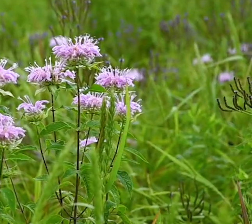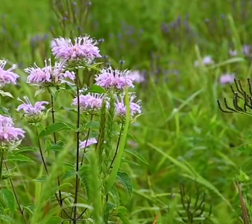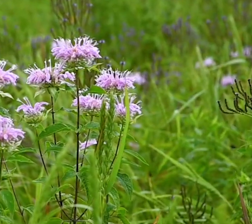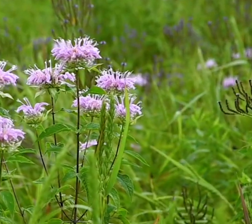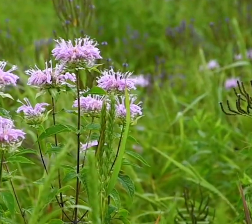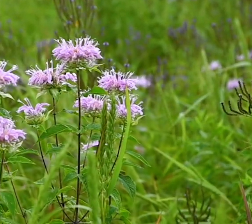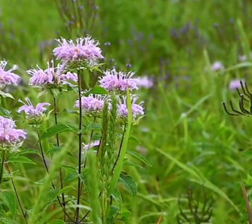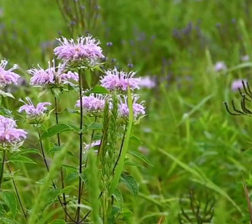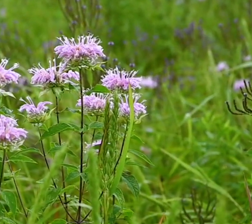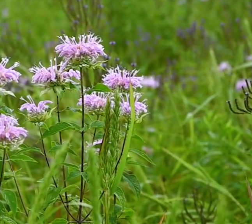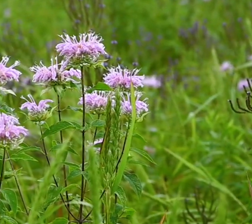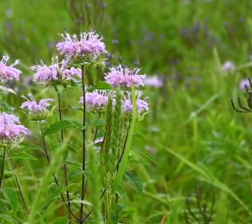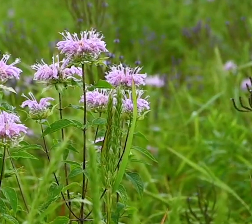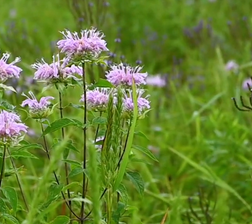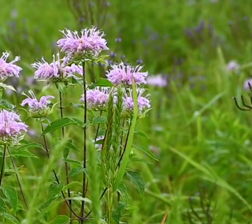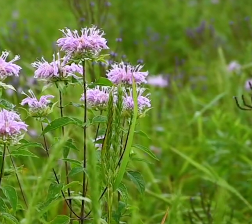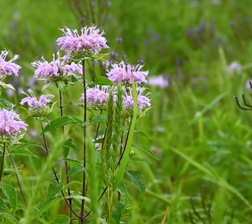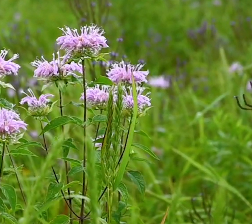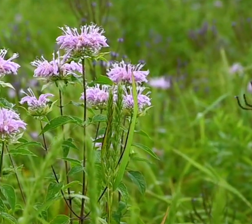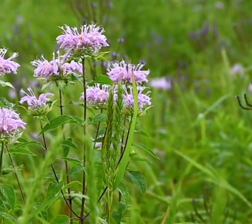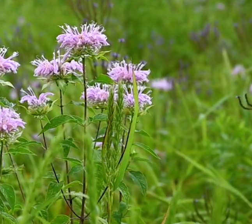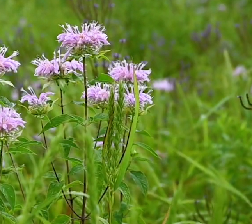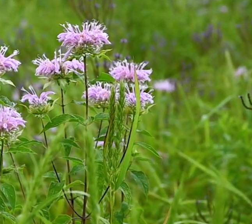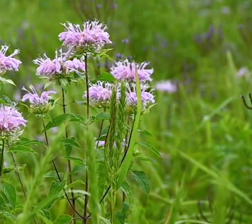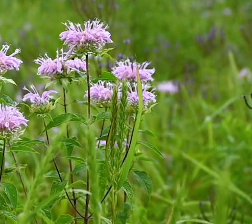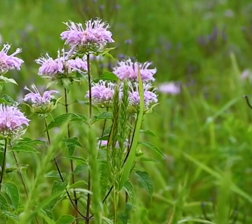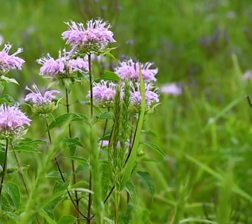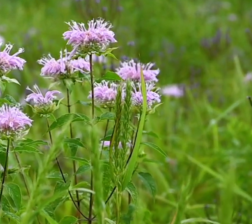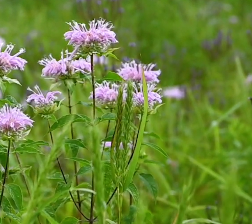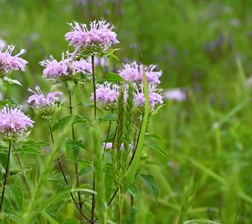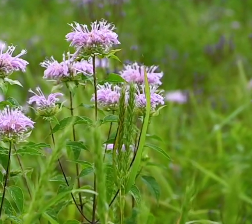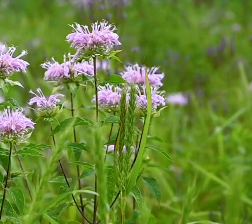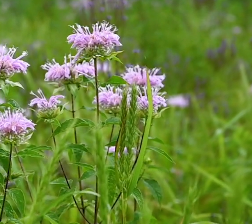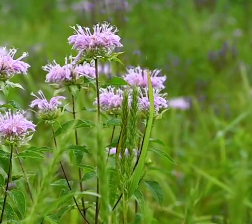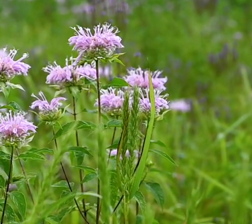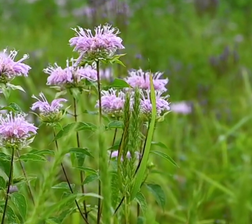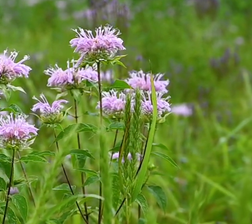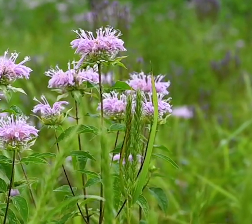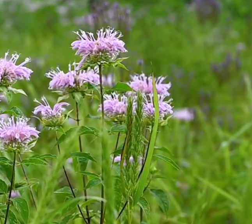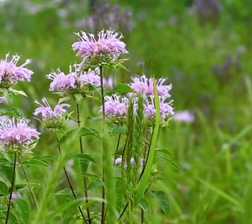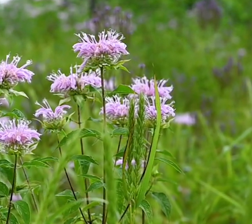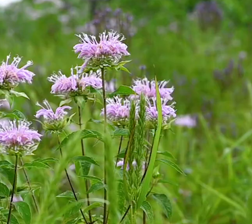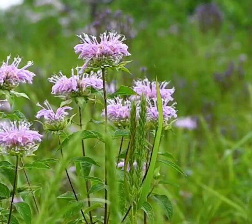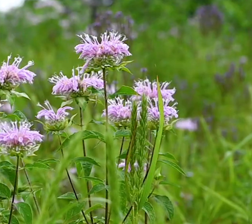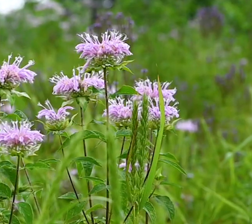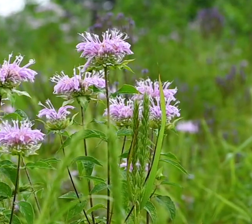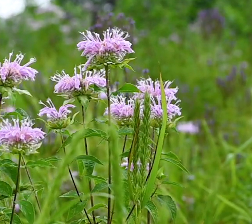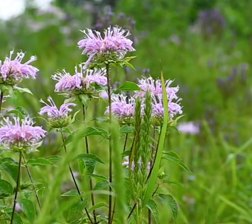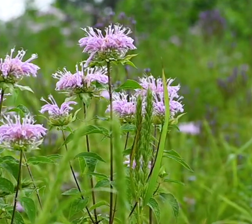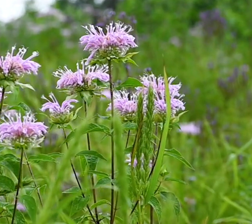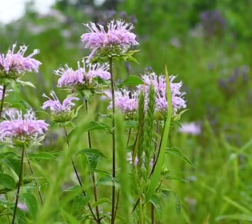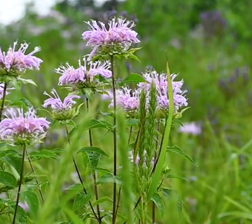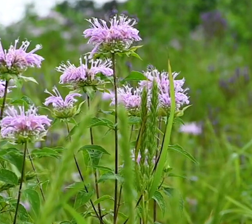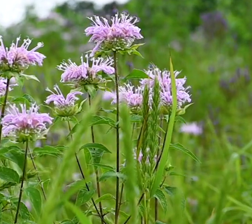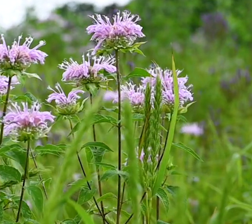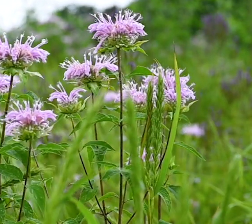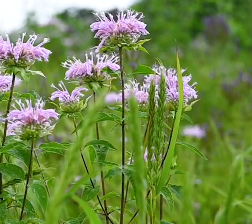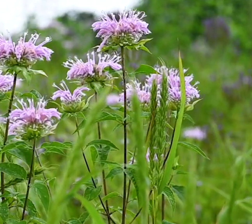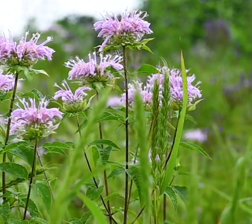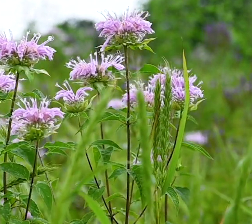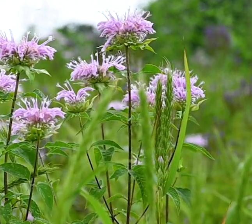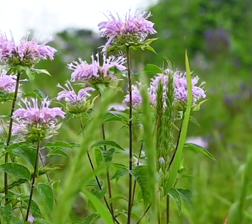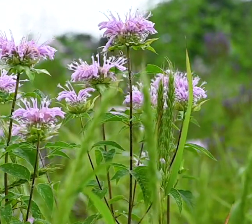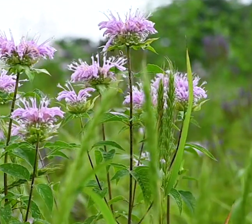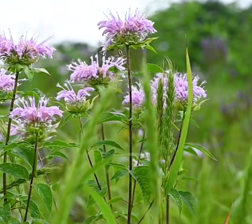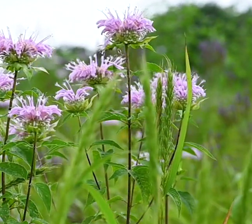planet. It's ultimately up to us to all work together at local levels to save the people, the places we